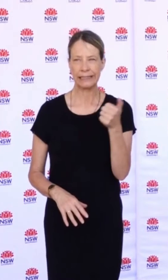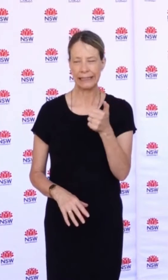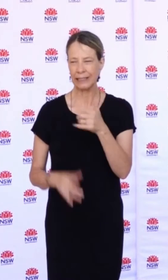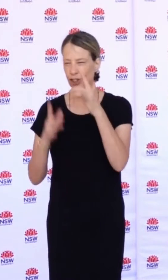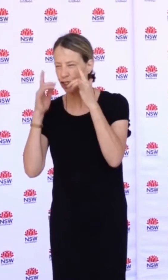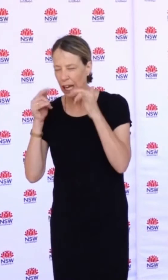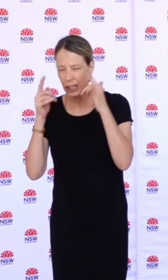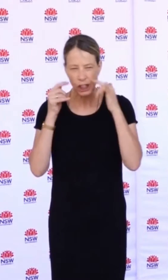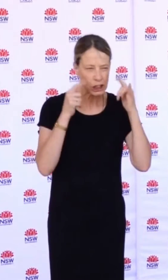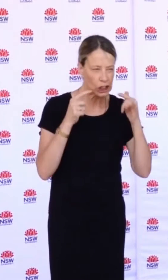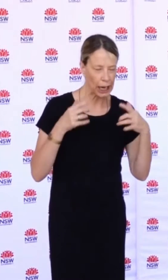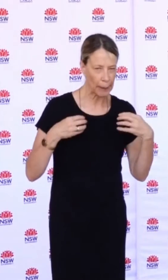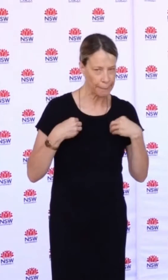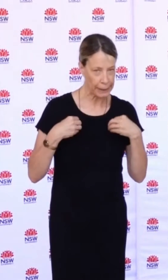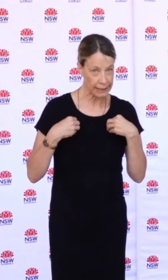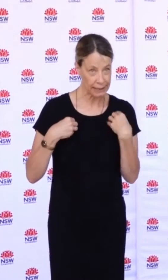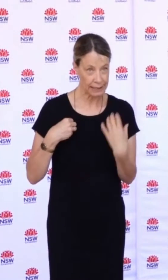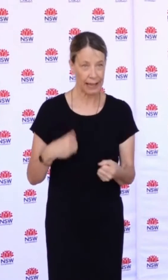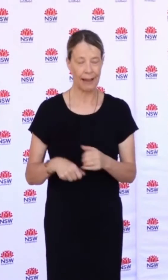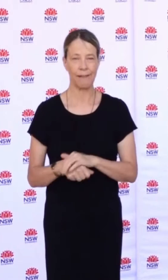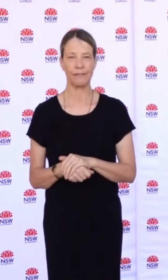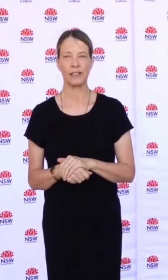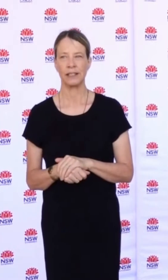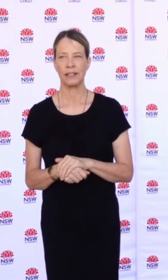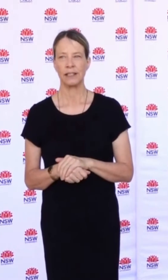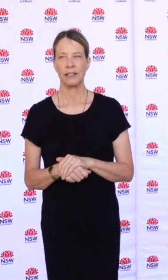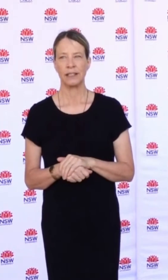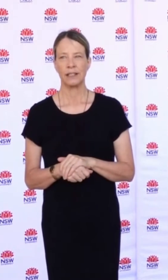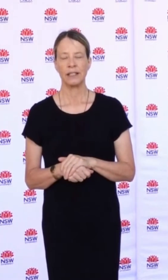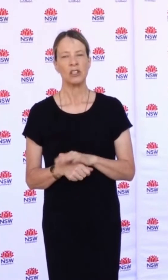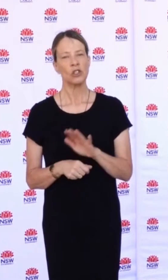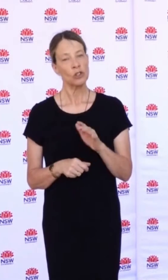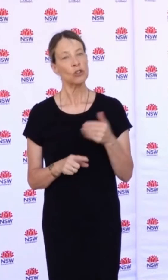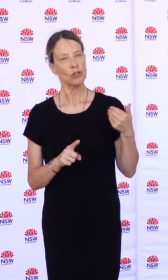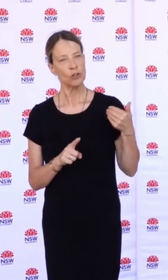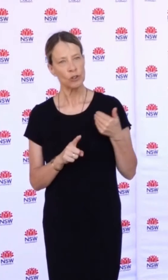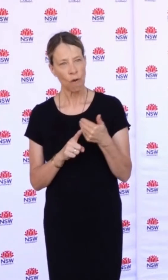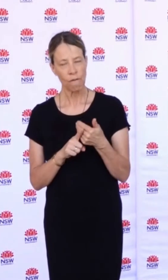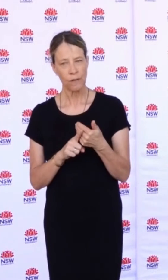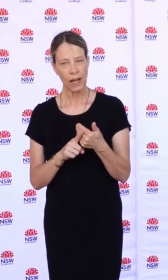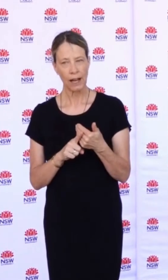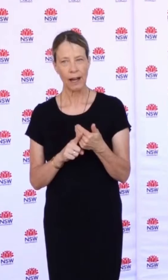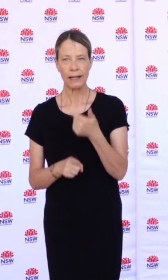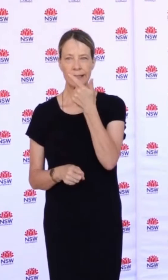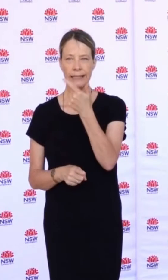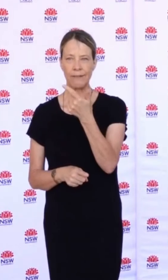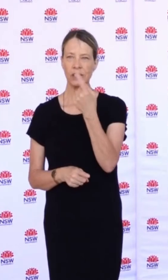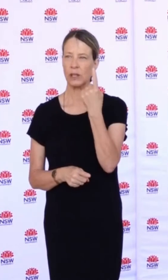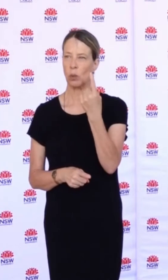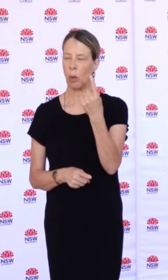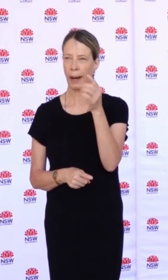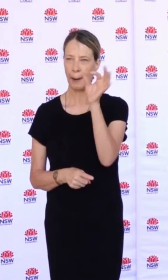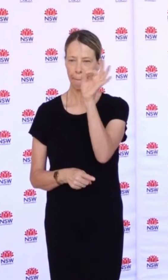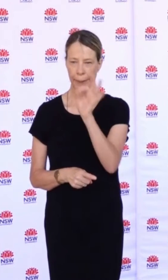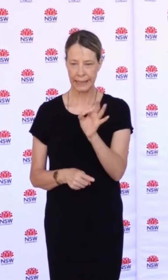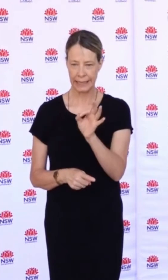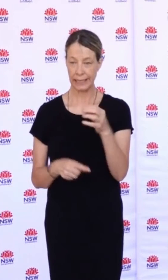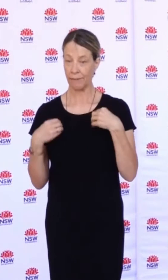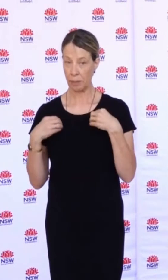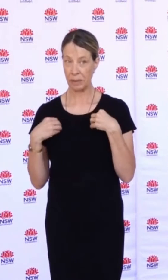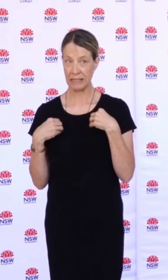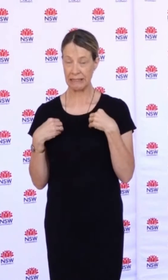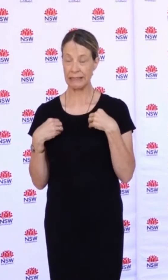of yesterday, 71% of mandated businesses were inspected are